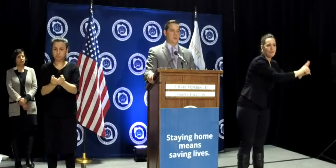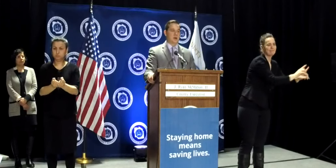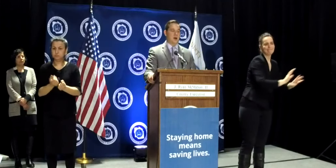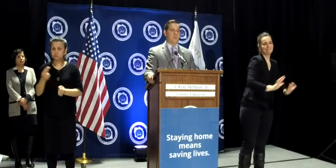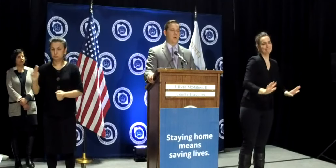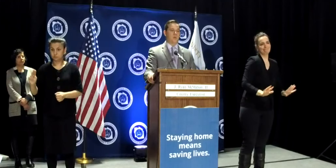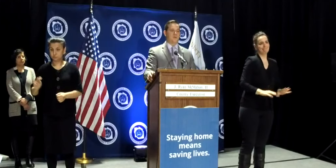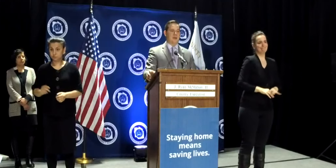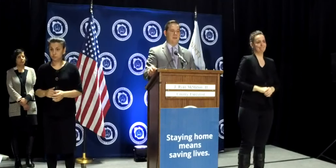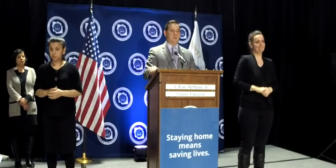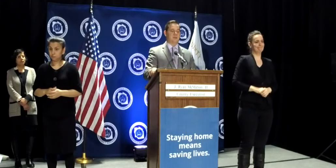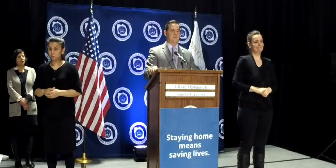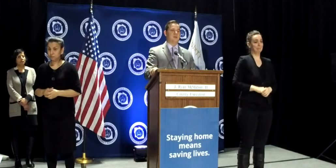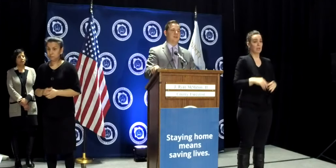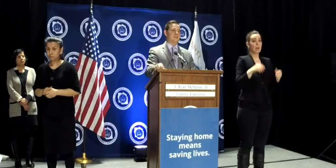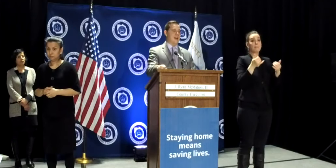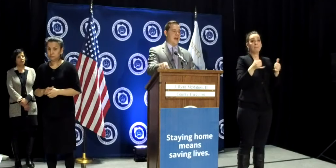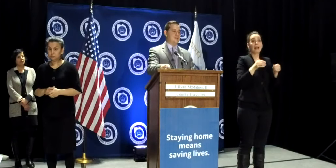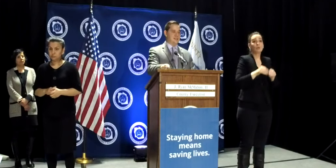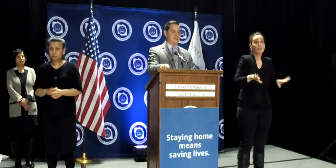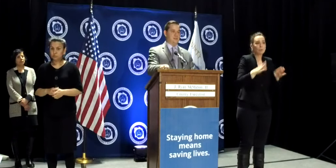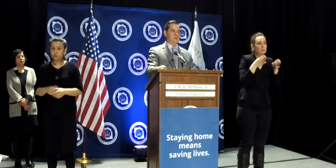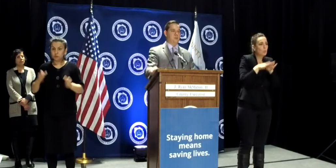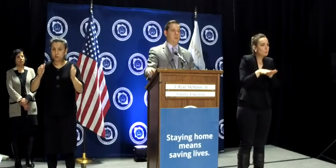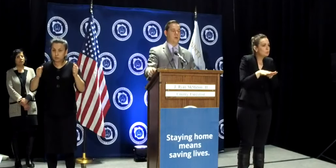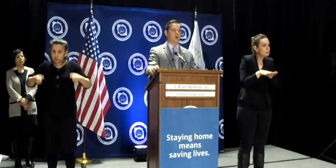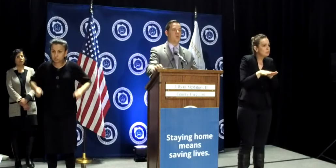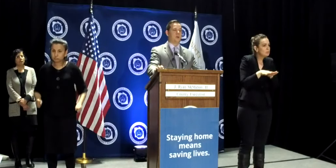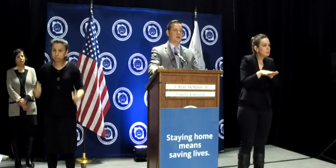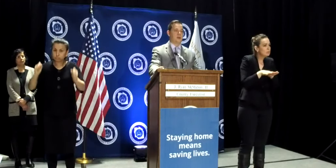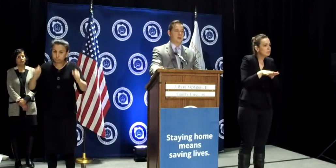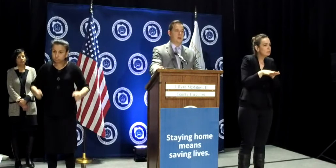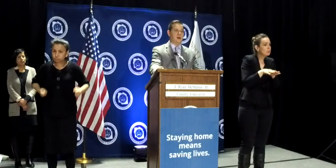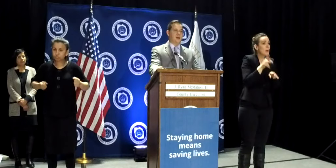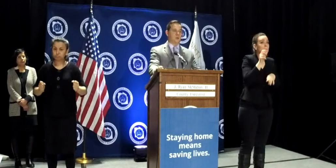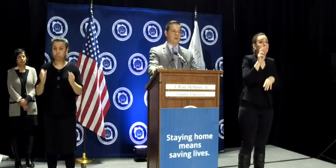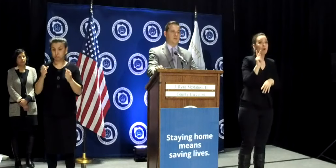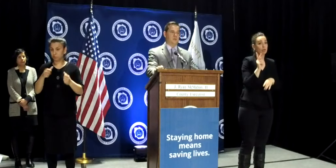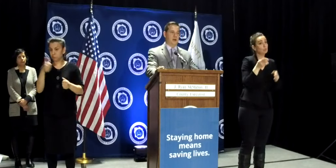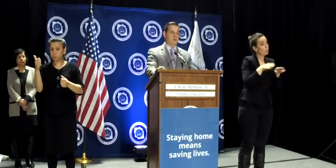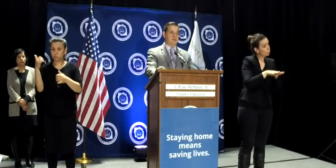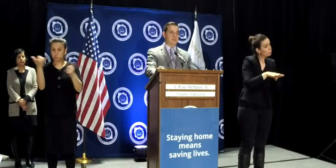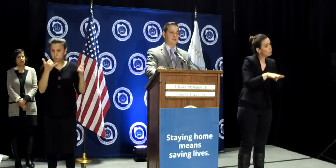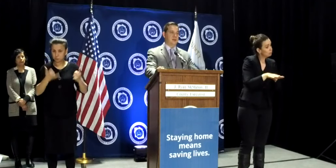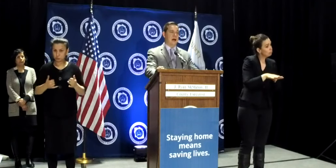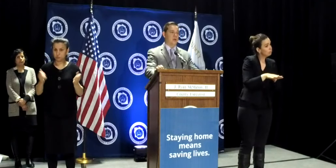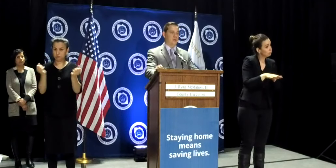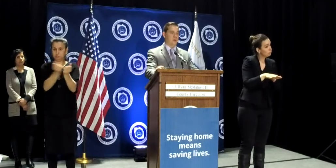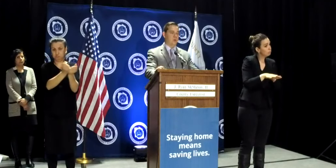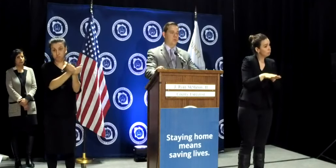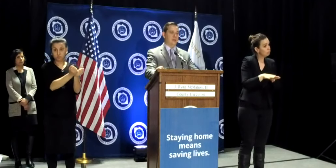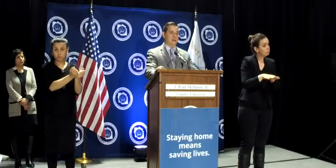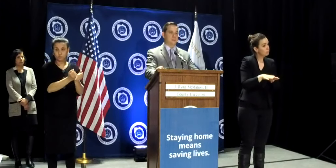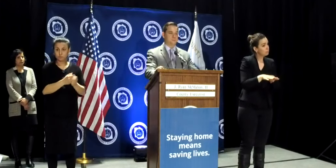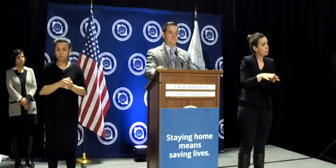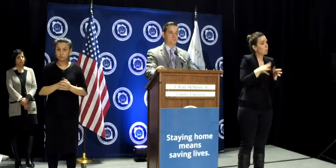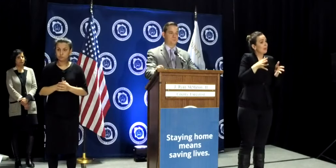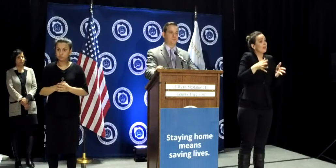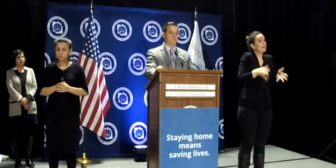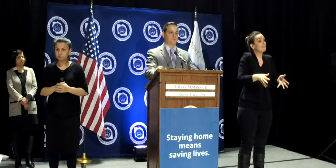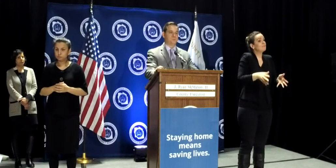closed, but we've kept the ability to access them to the public open, really for everyone's mental health and their